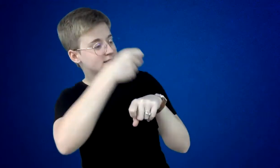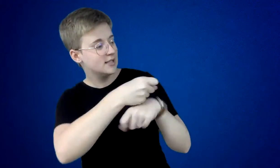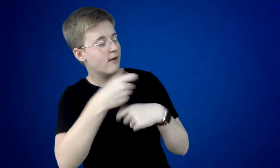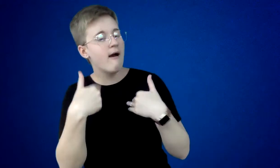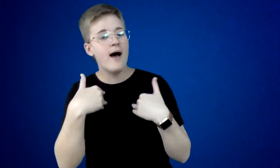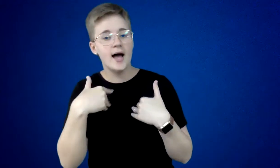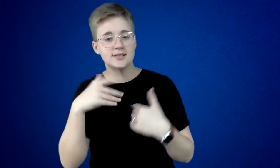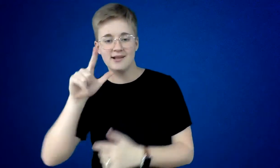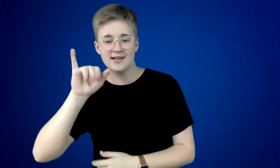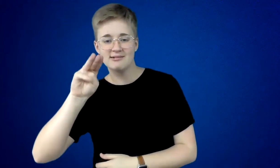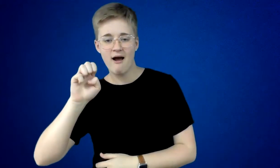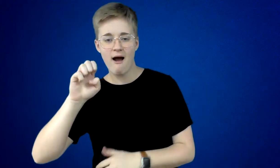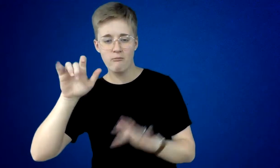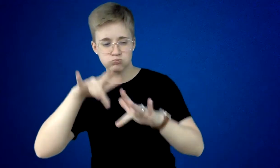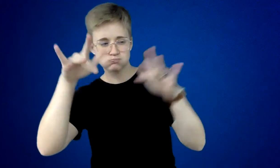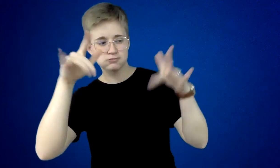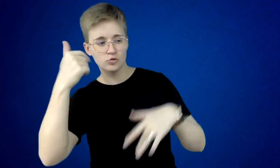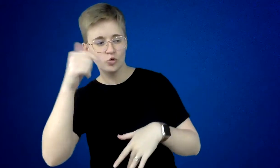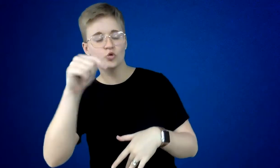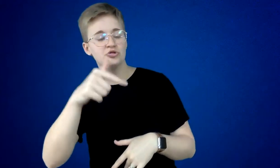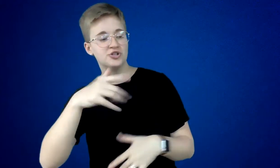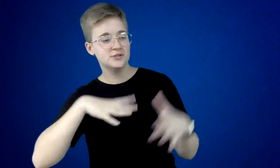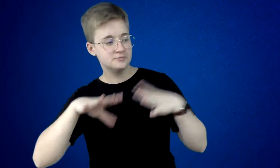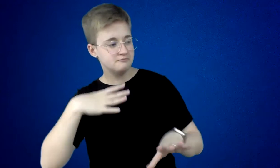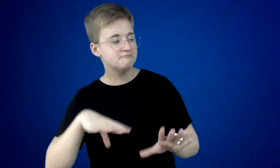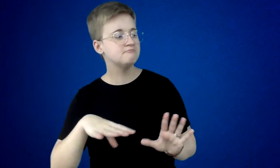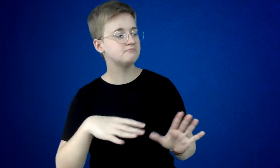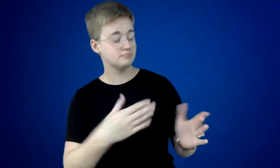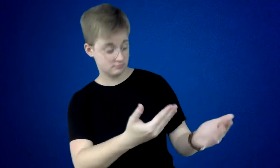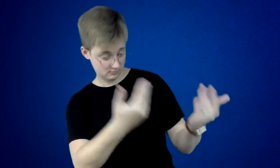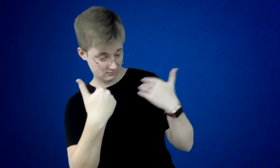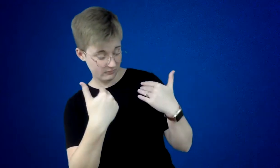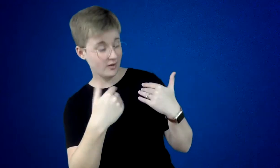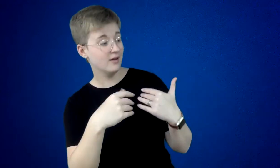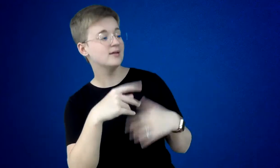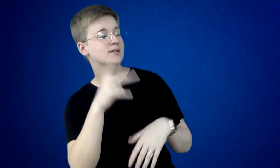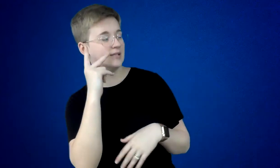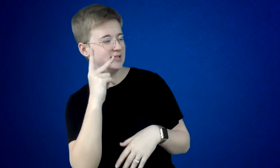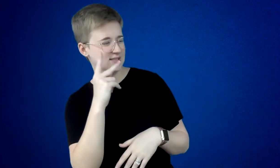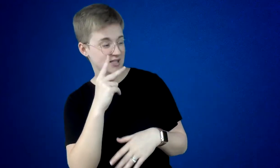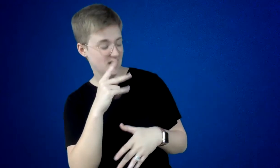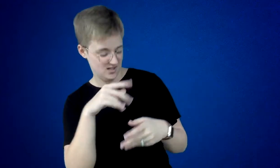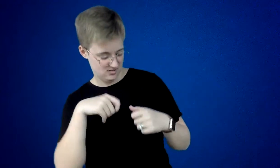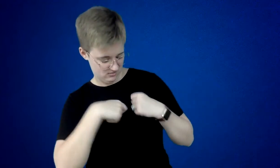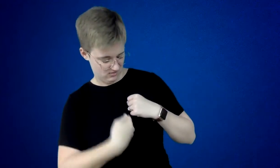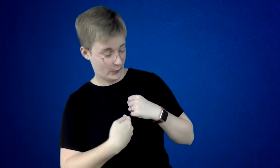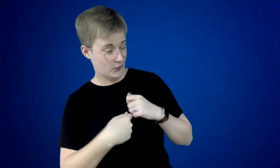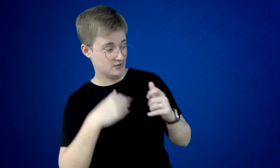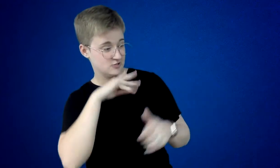dress. As she got closer, he could see that it was torn and dirty. "I brought your homework," she